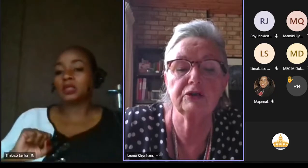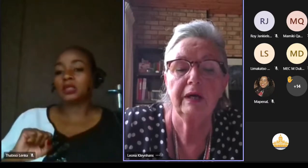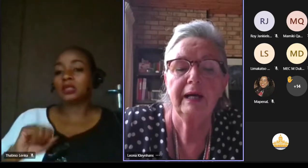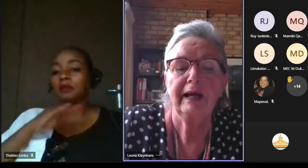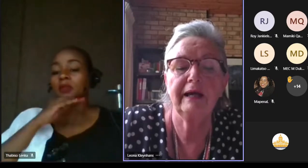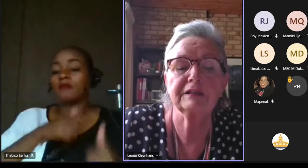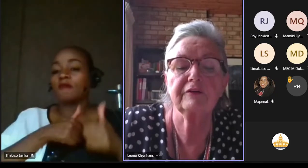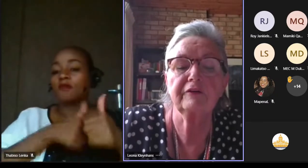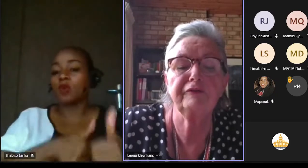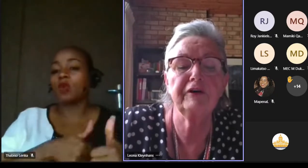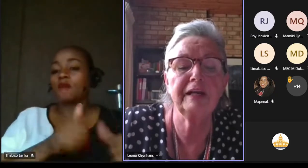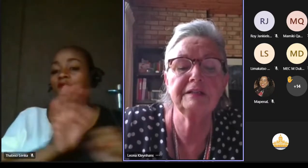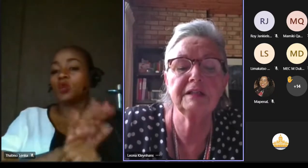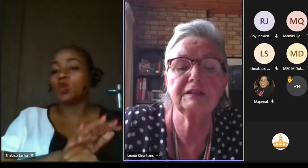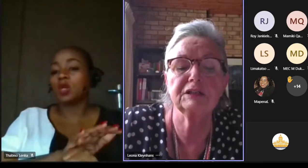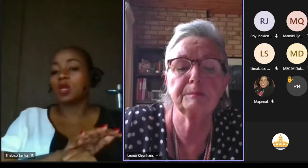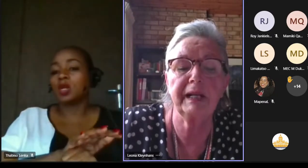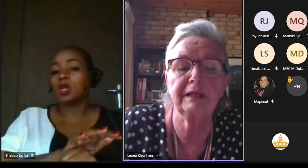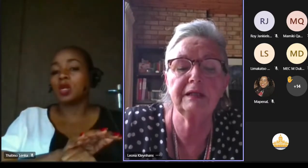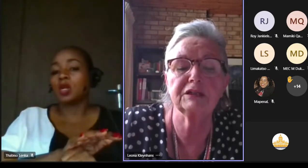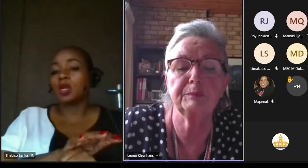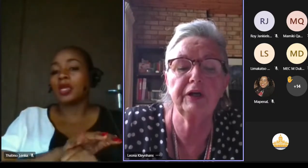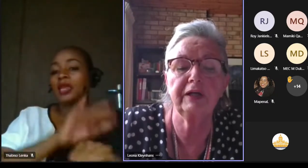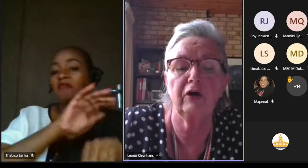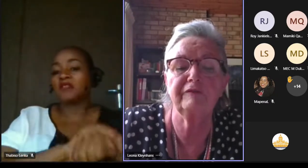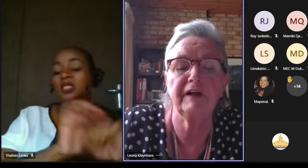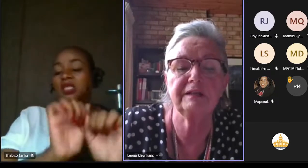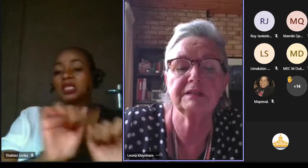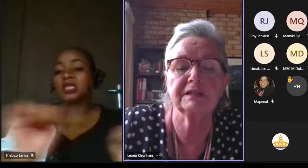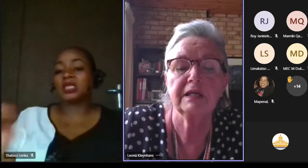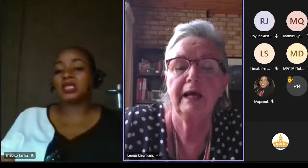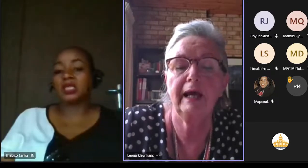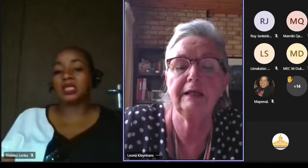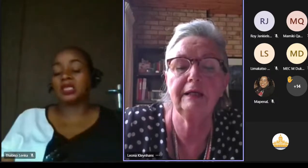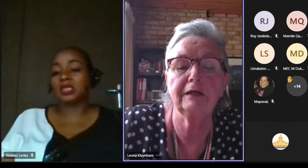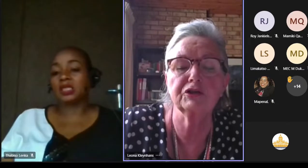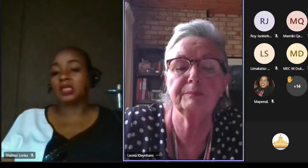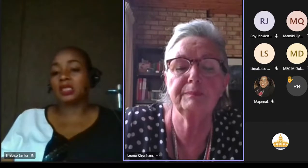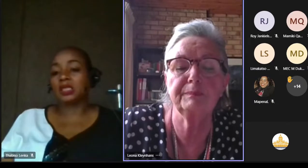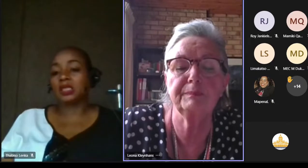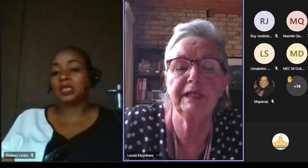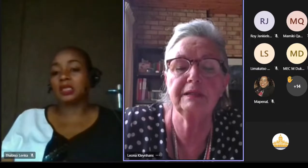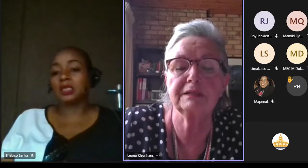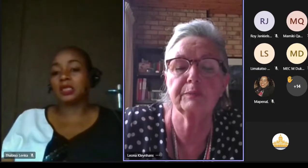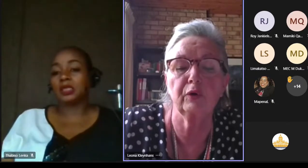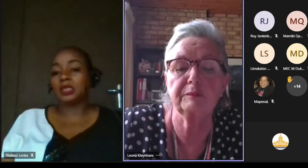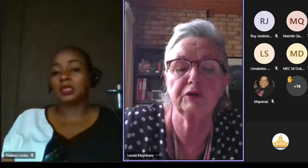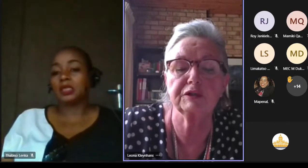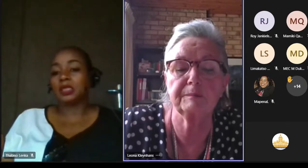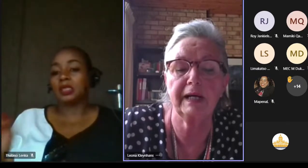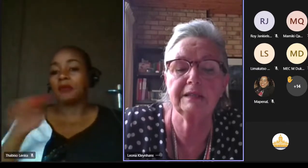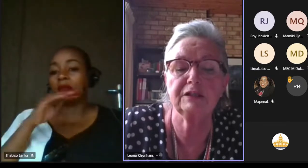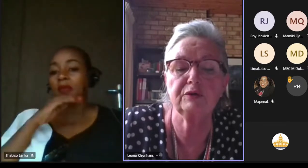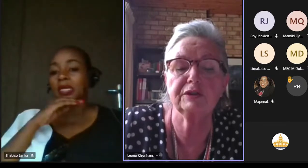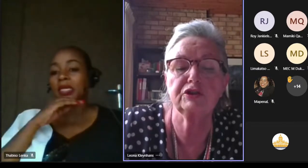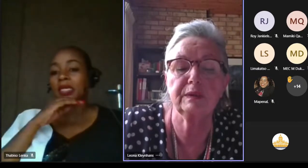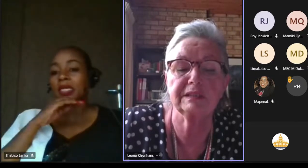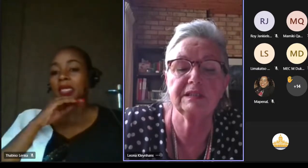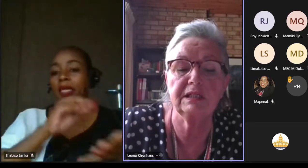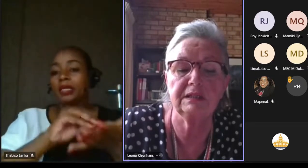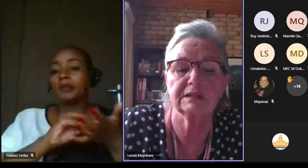entered into, and a frenzied spending spree on events and illegal ship beings brought the